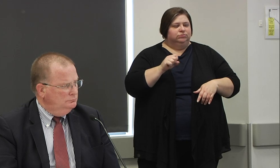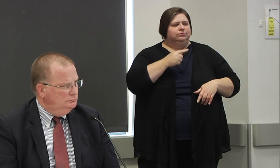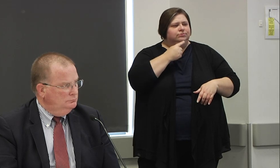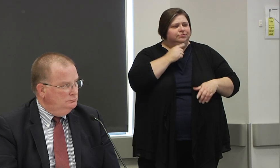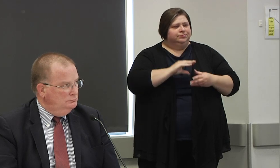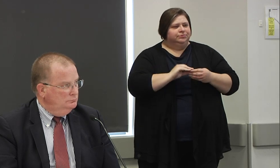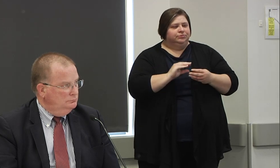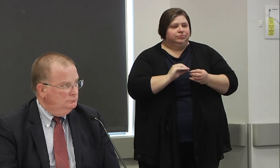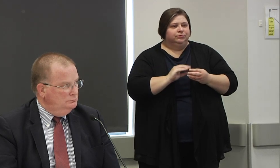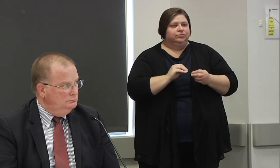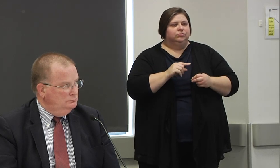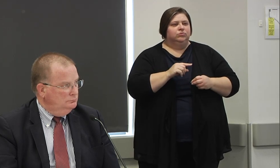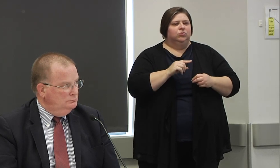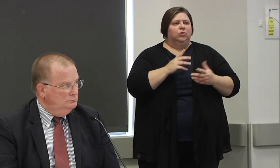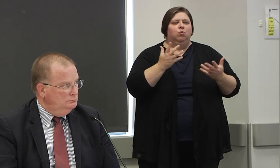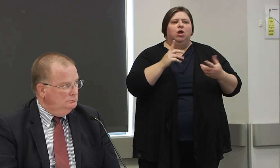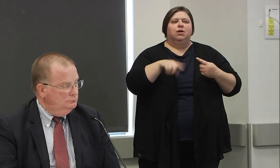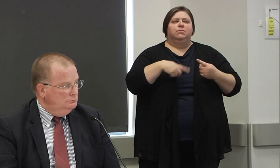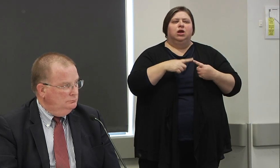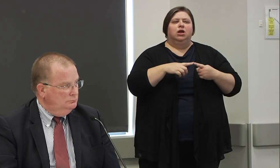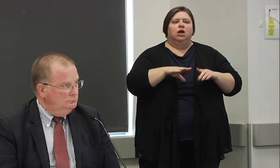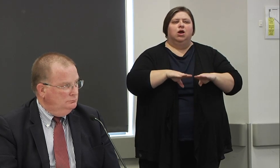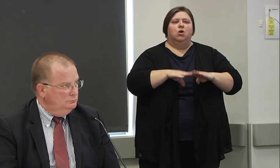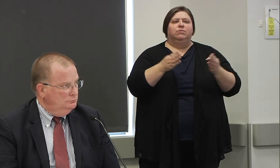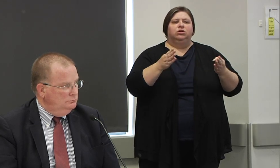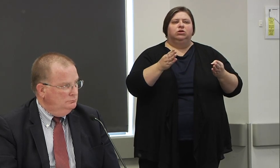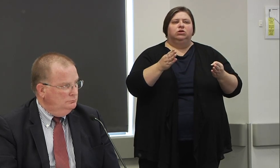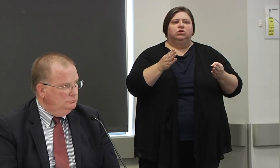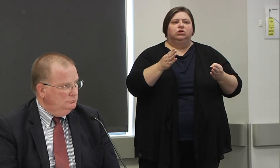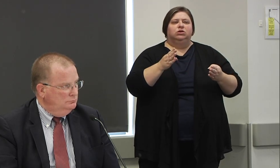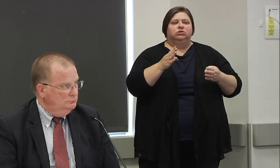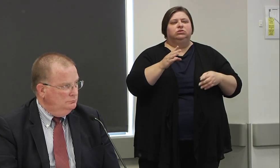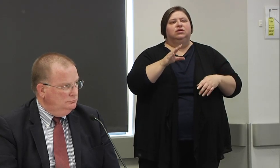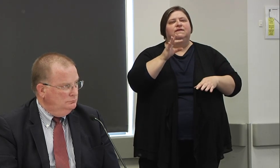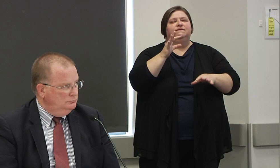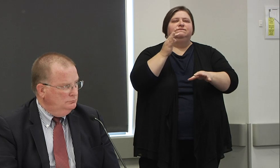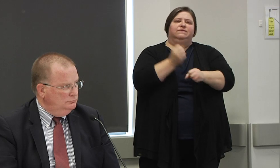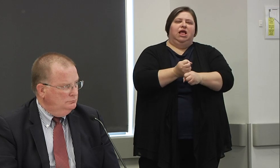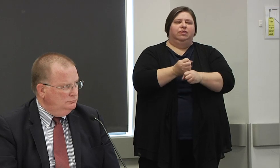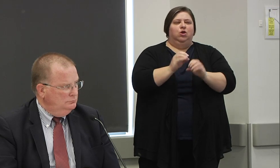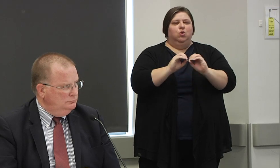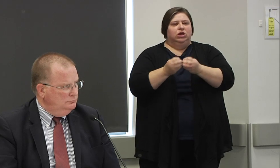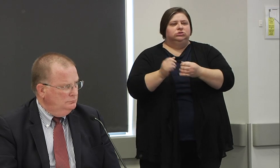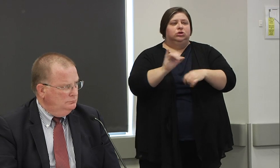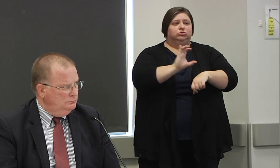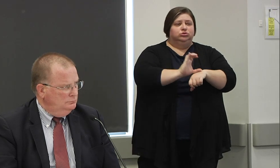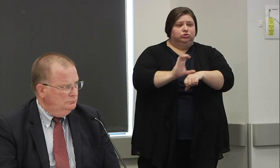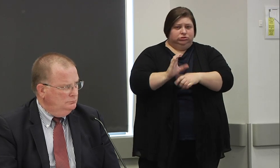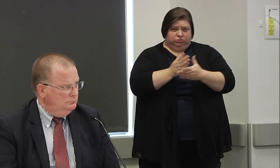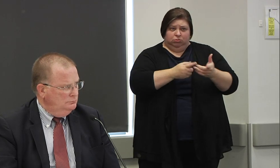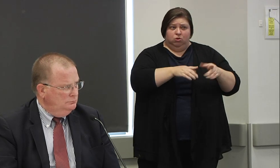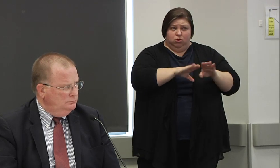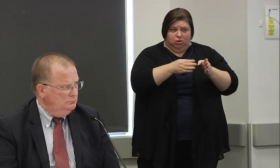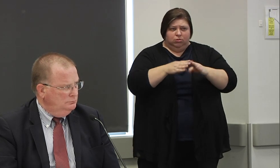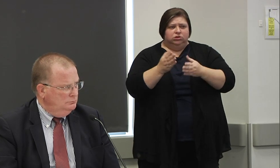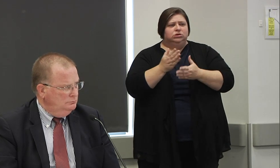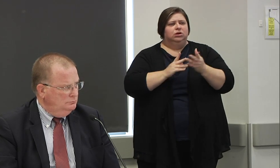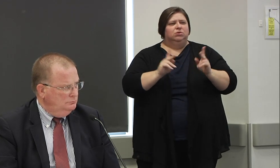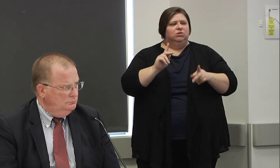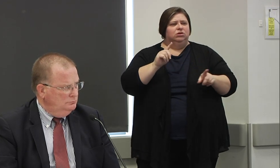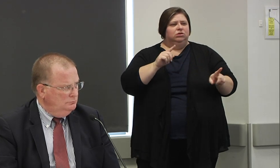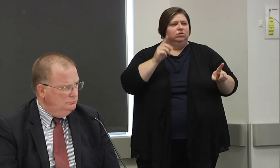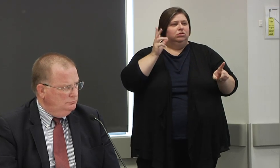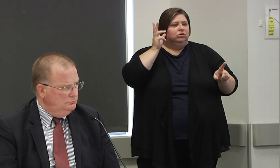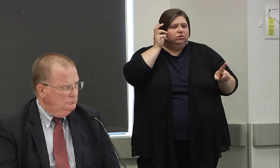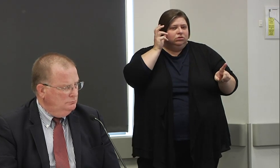faith organizations under guidelines? Some churches are already reopening. And for reporters listening on the teleconference line, if you'd like to get to the question queue,